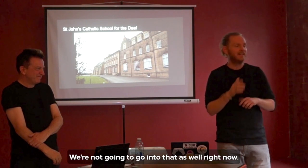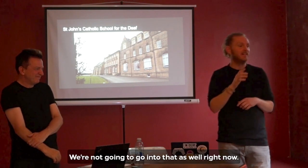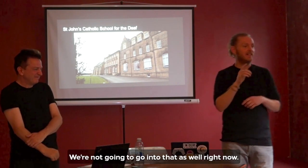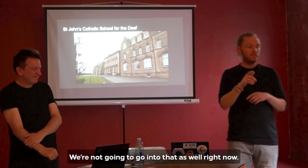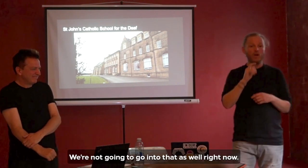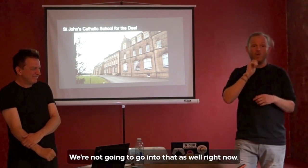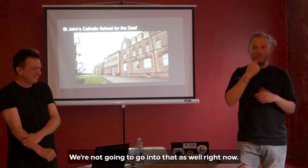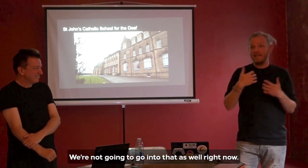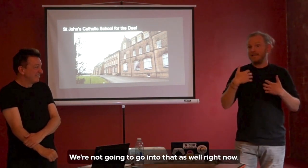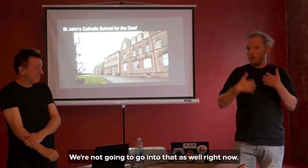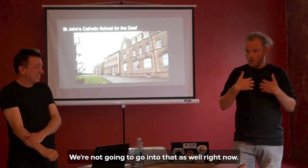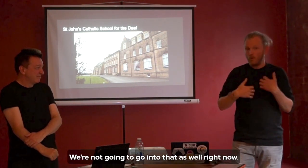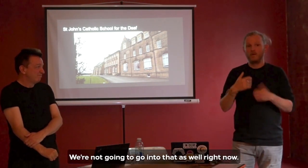We're not going to go into that as well right now,